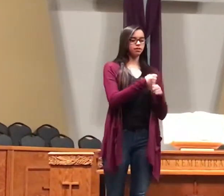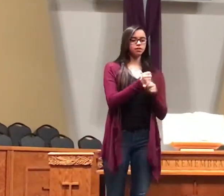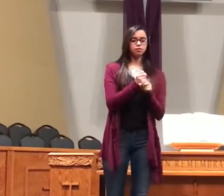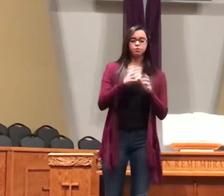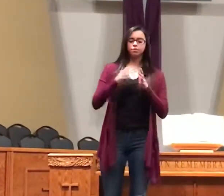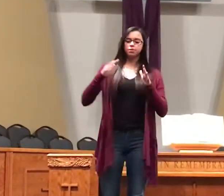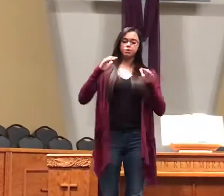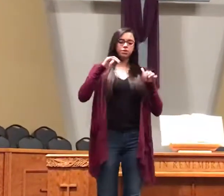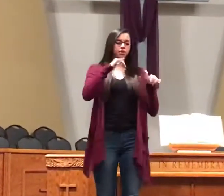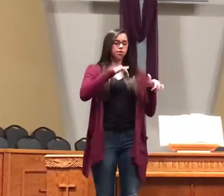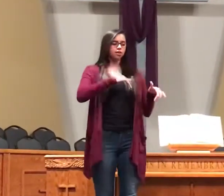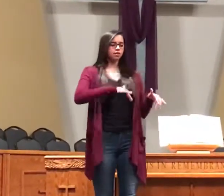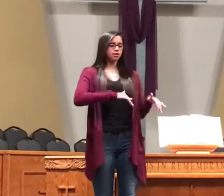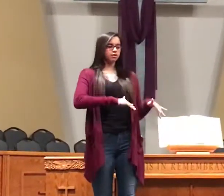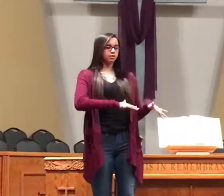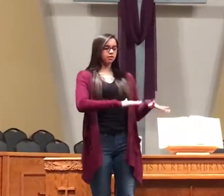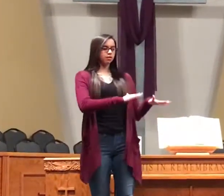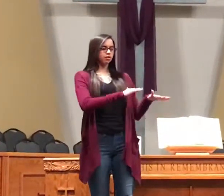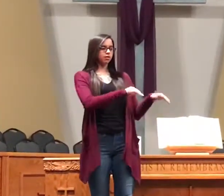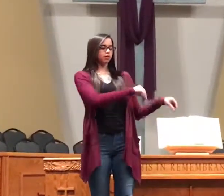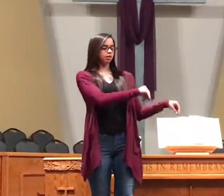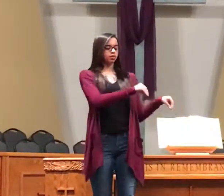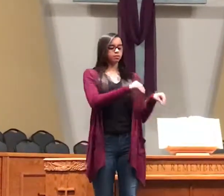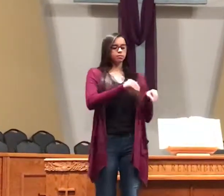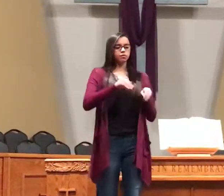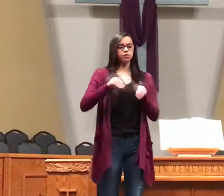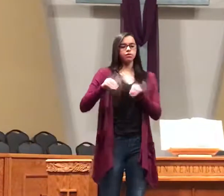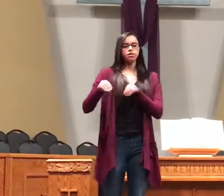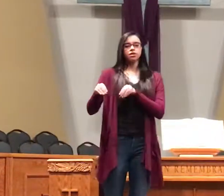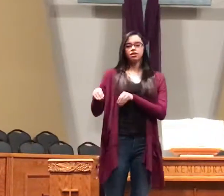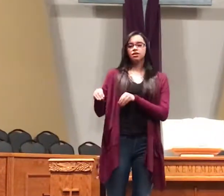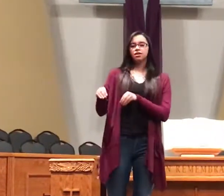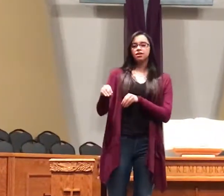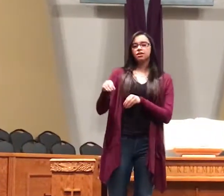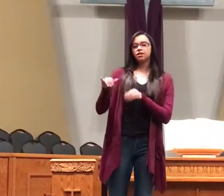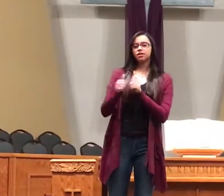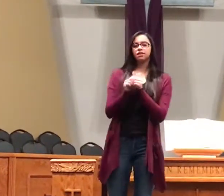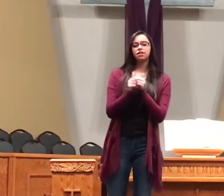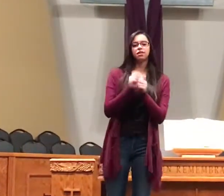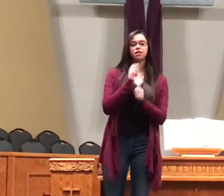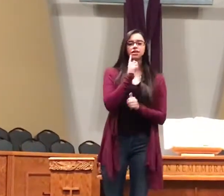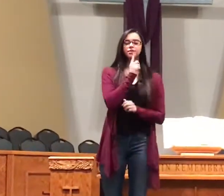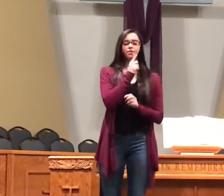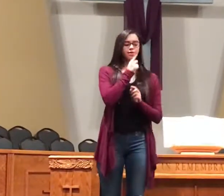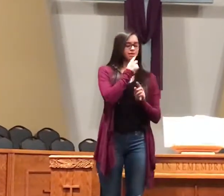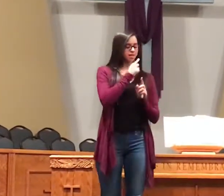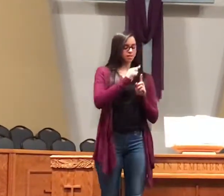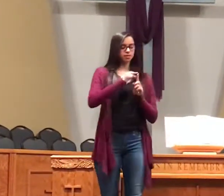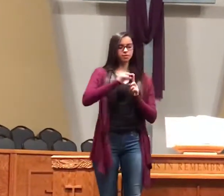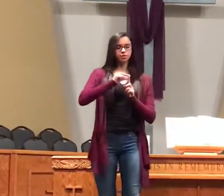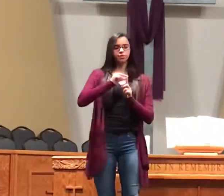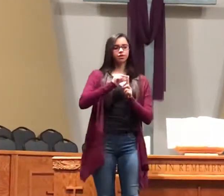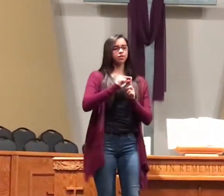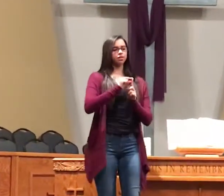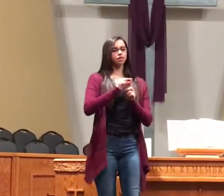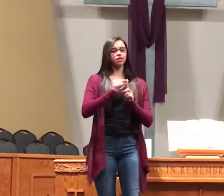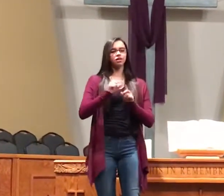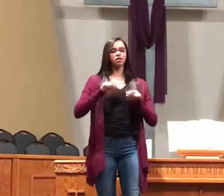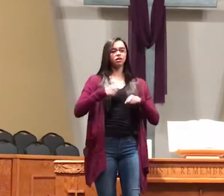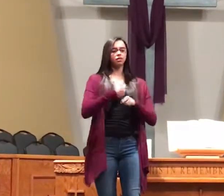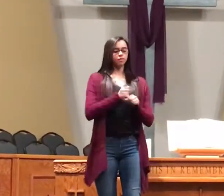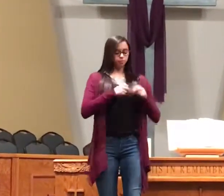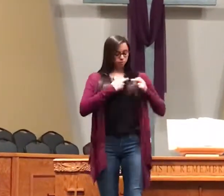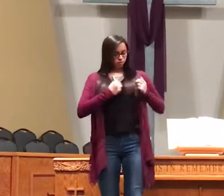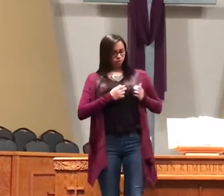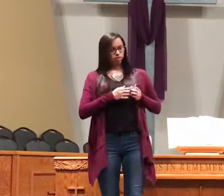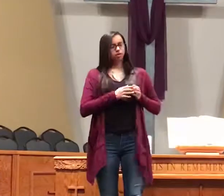setting big waves in a motion. Like how a single word